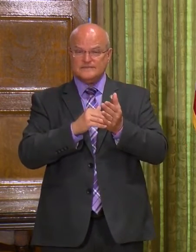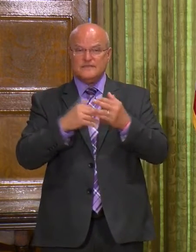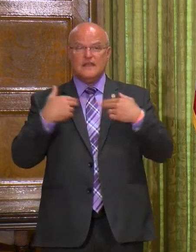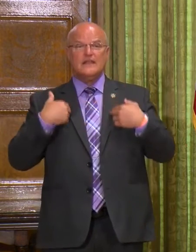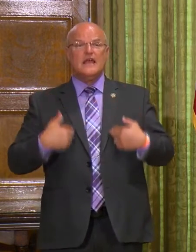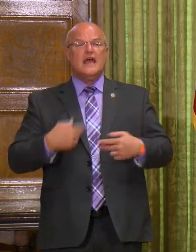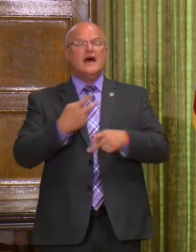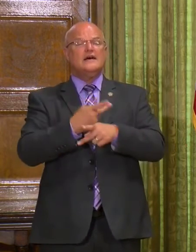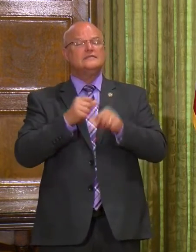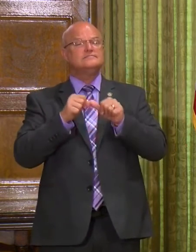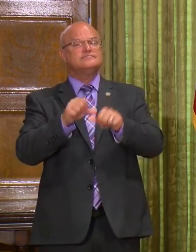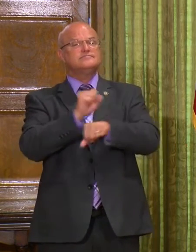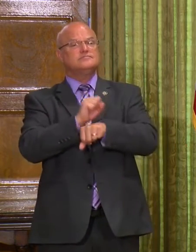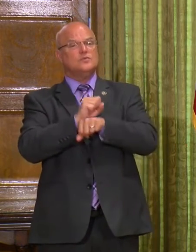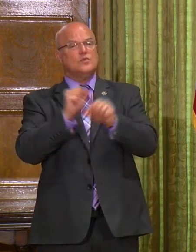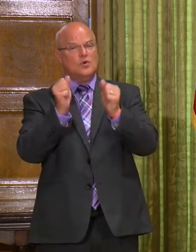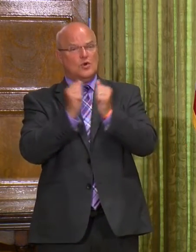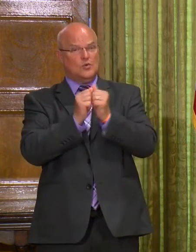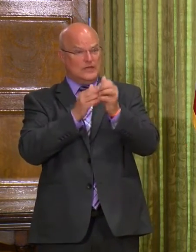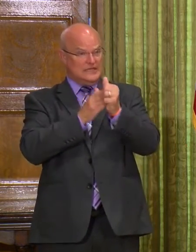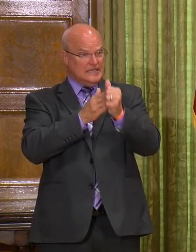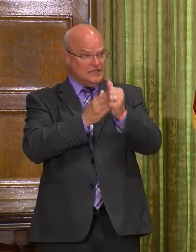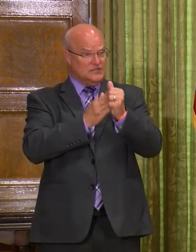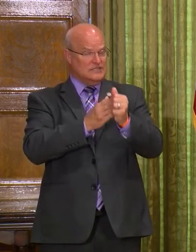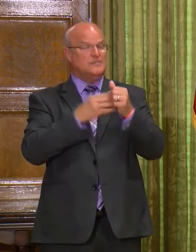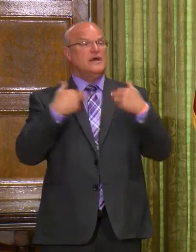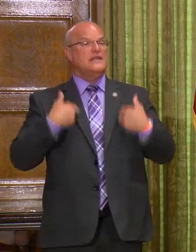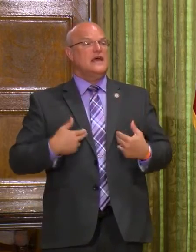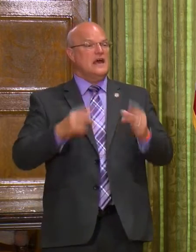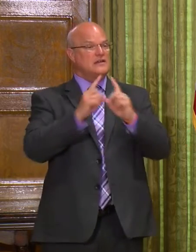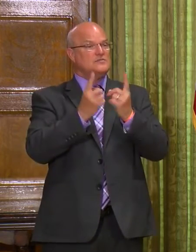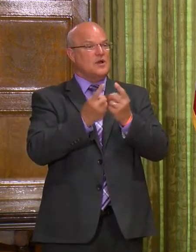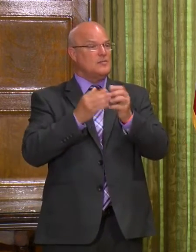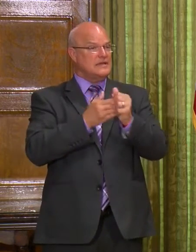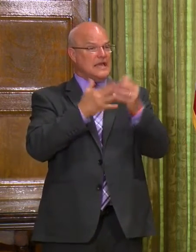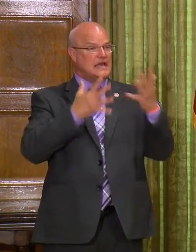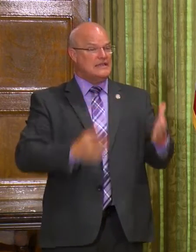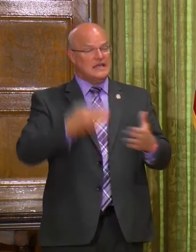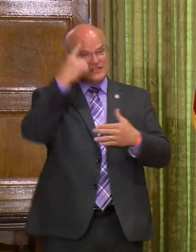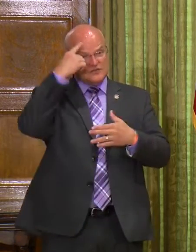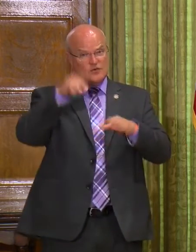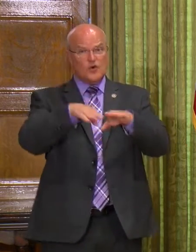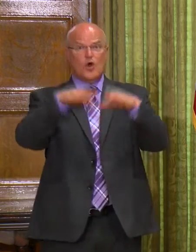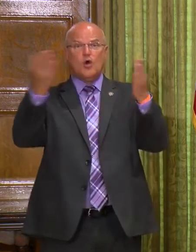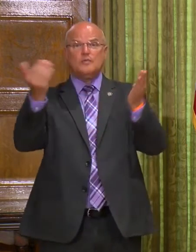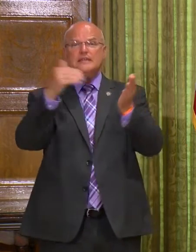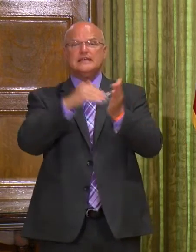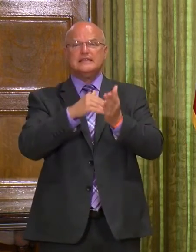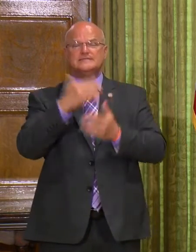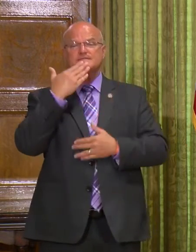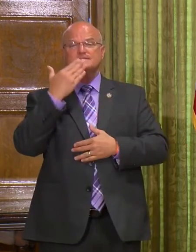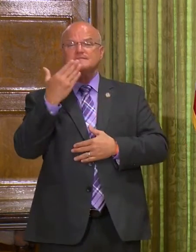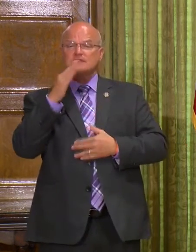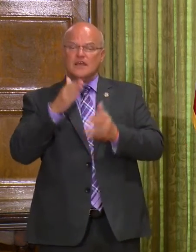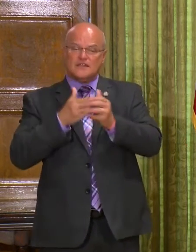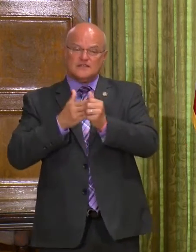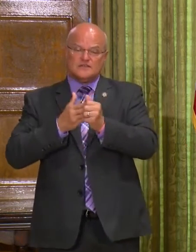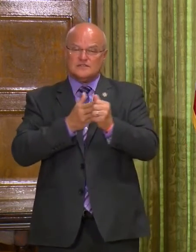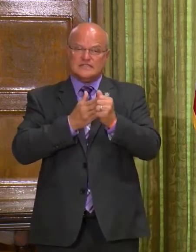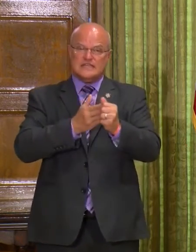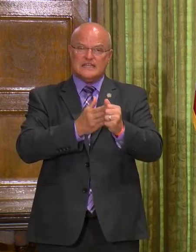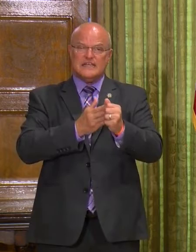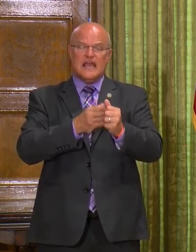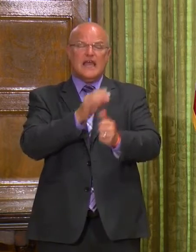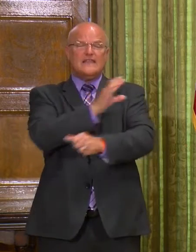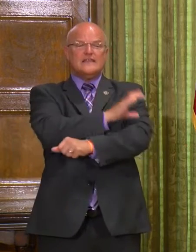Association continues to work with leadership at the Health Department on guidelines for reopening. We appreciate their direction and their